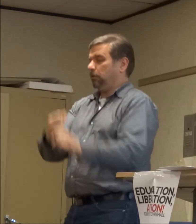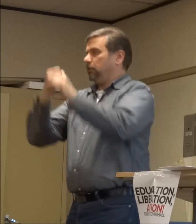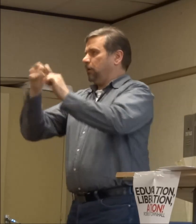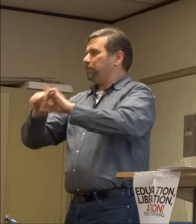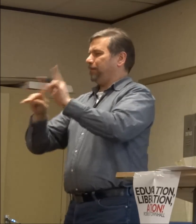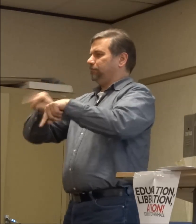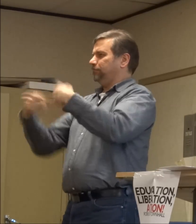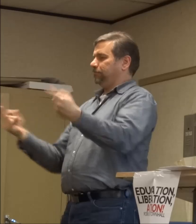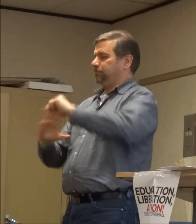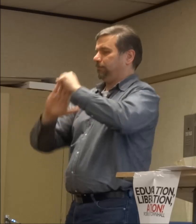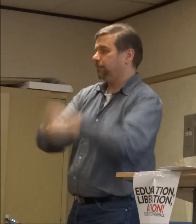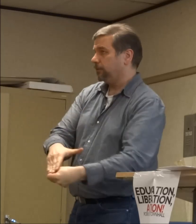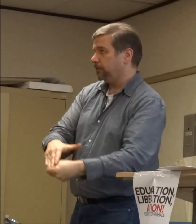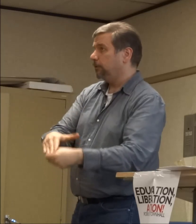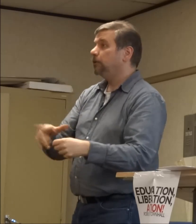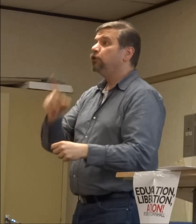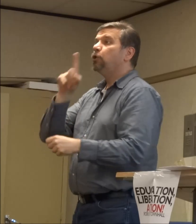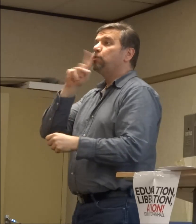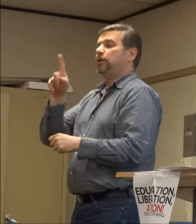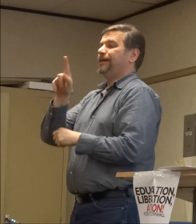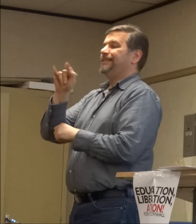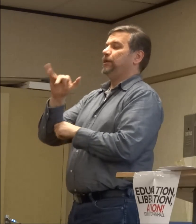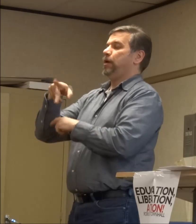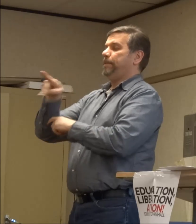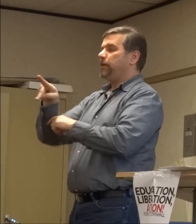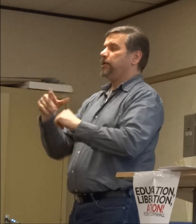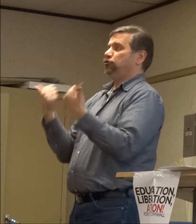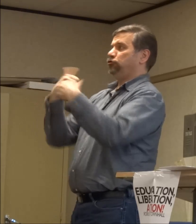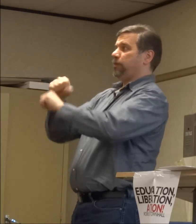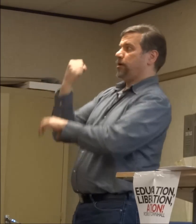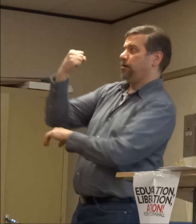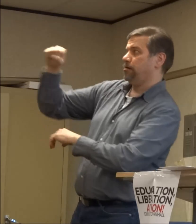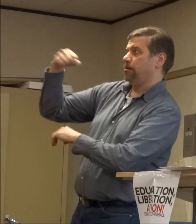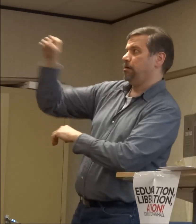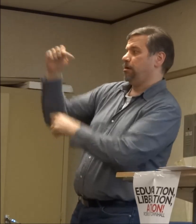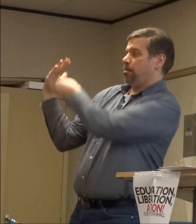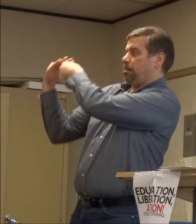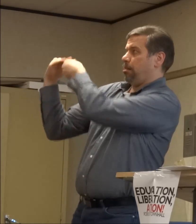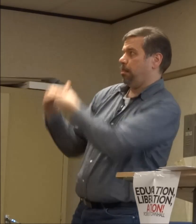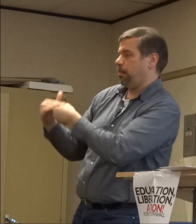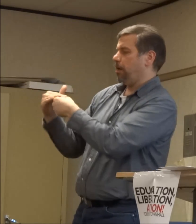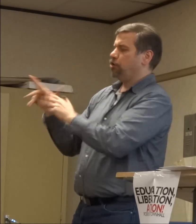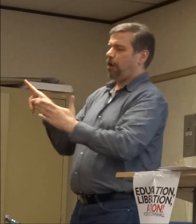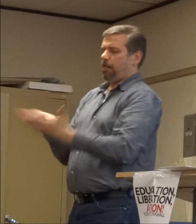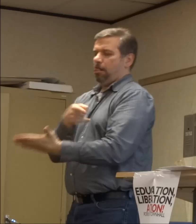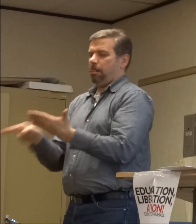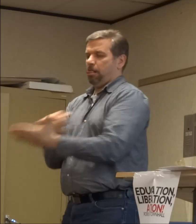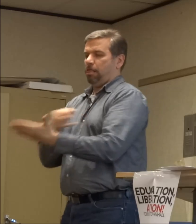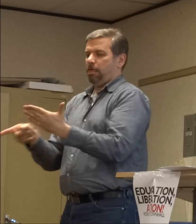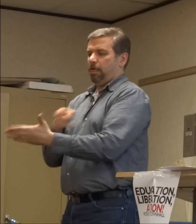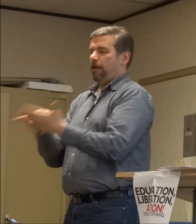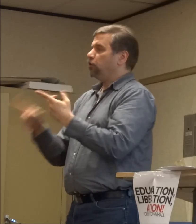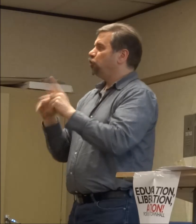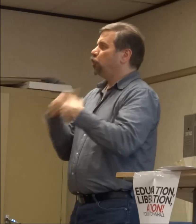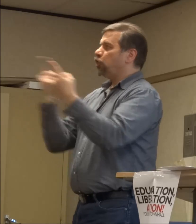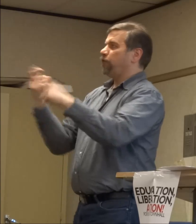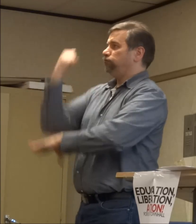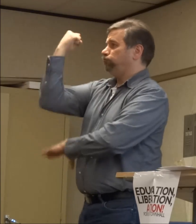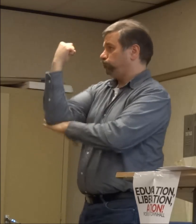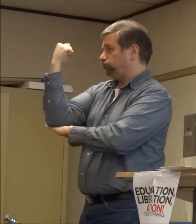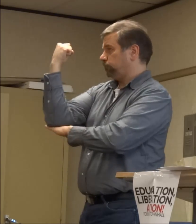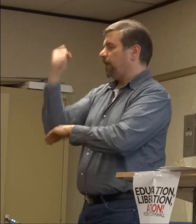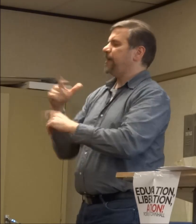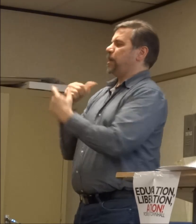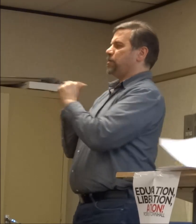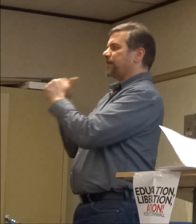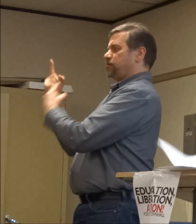that despite the ongoing resistance of the TYP community to the university's constant attacks, that they have not heard us. And they will continue